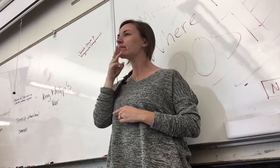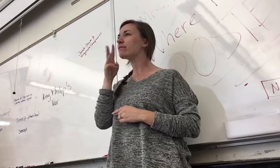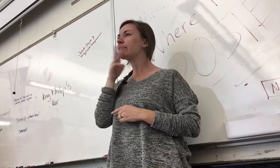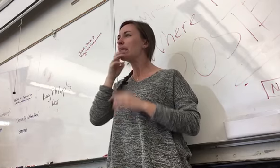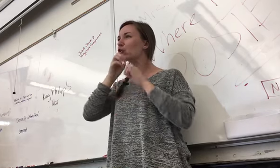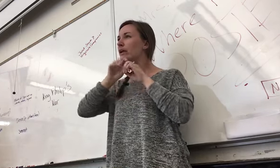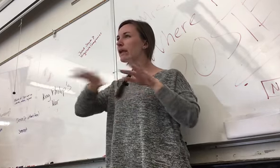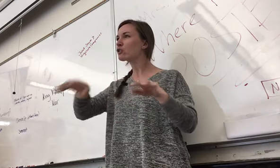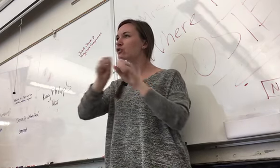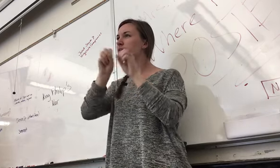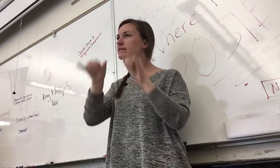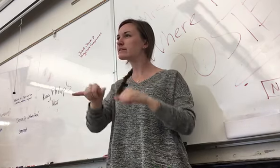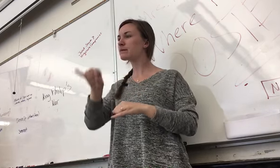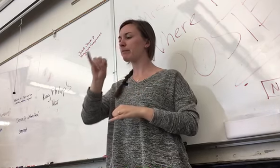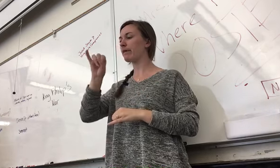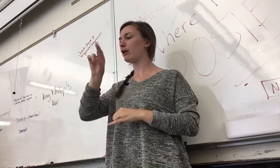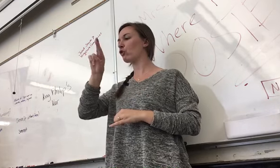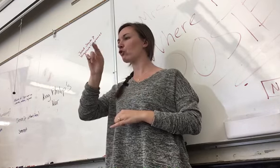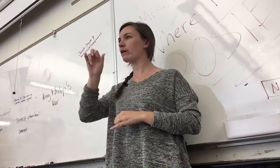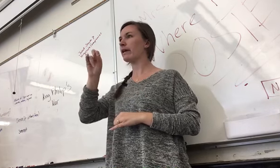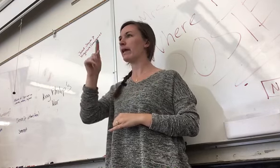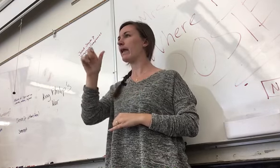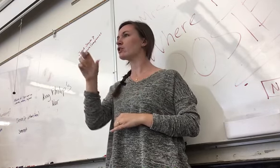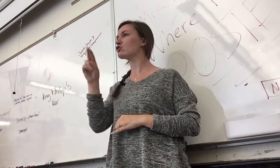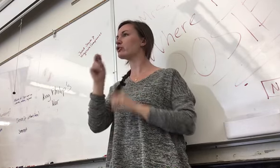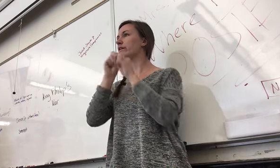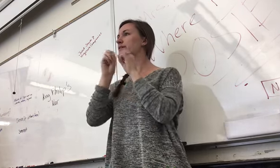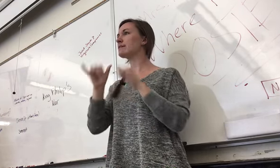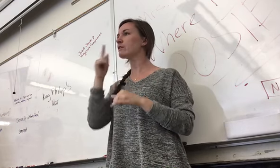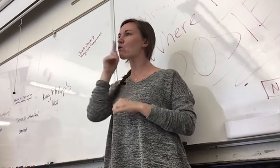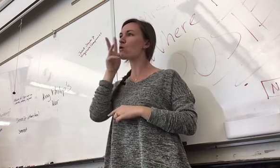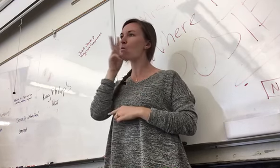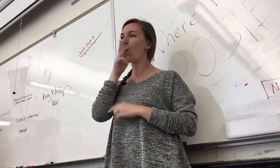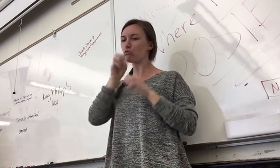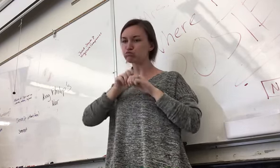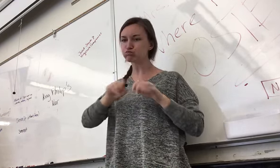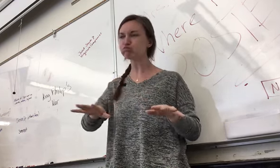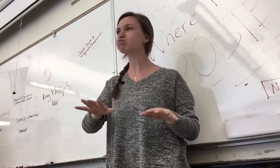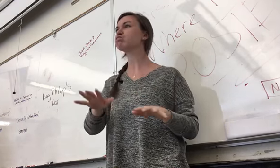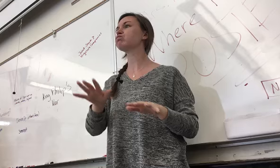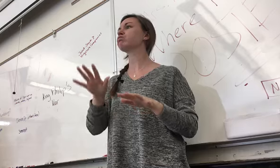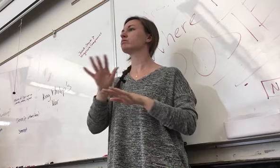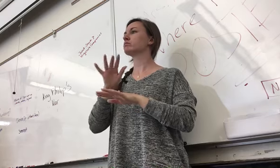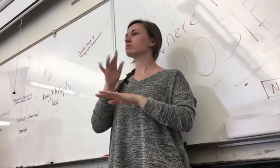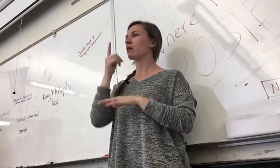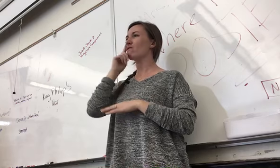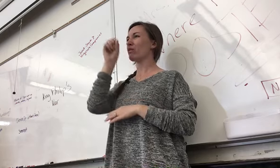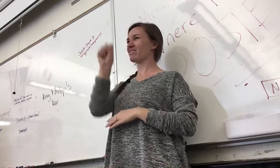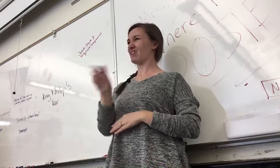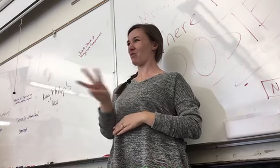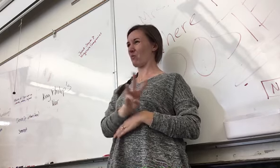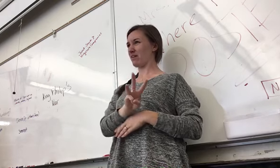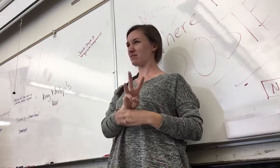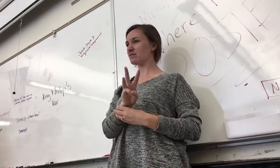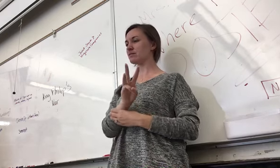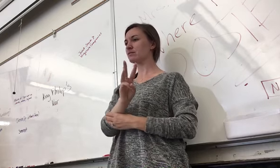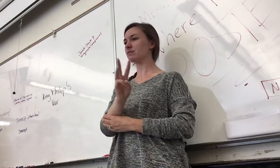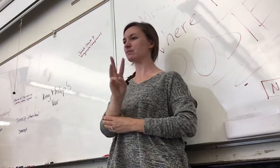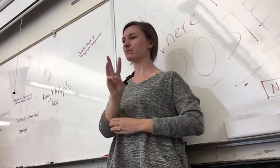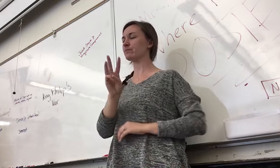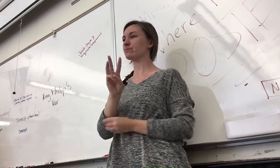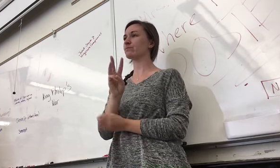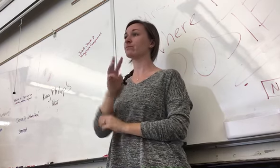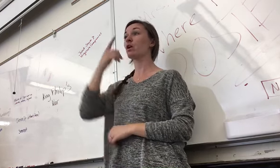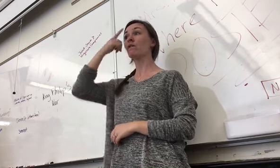that are going to create the major irrigation in the Southwest, which is going to be able to create permanent farming. Remember,